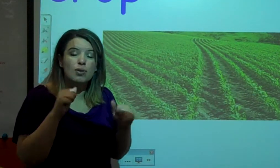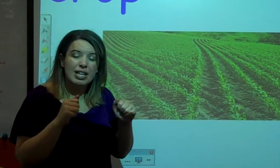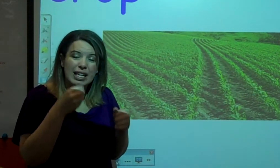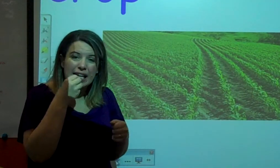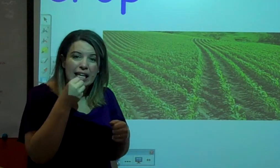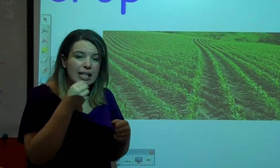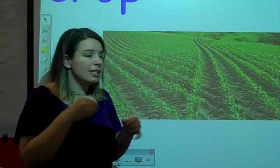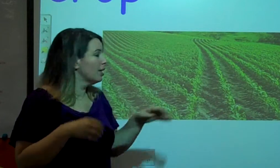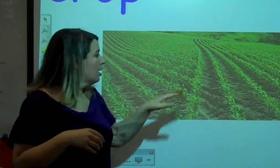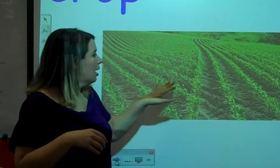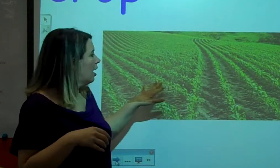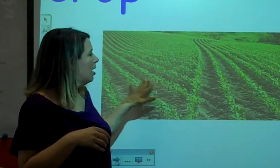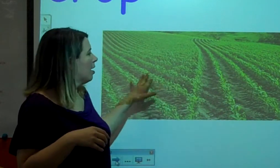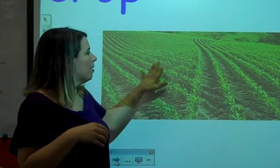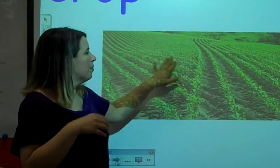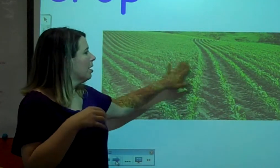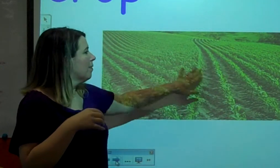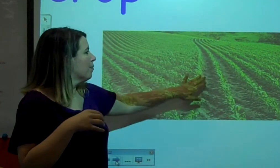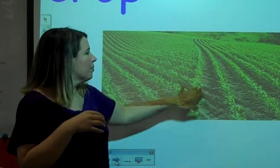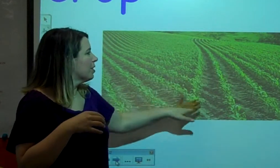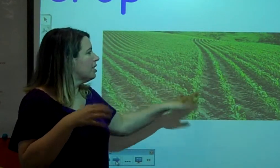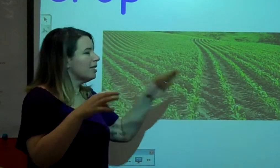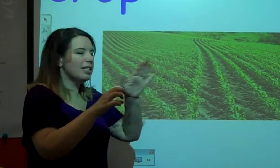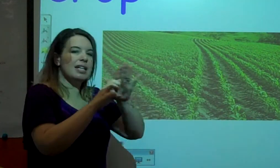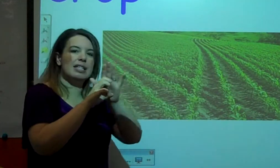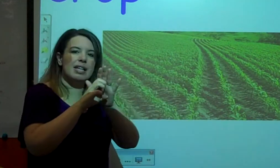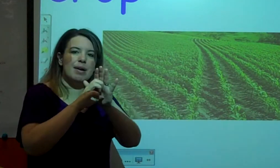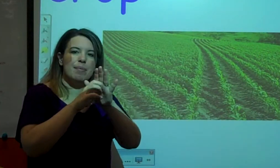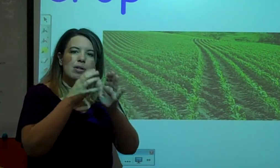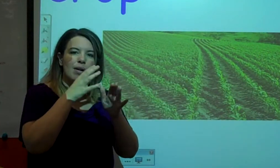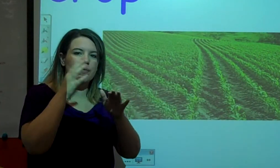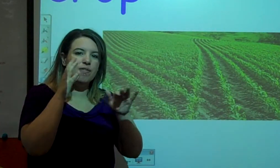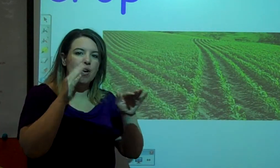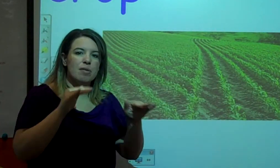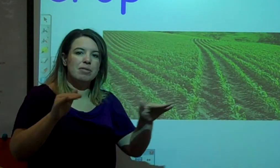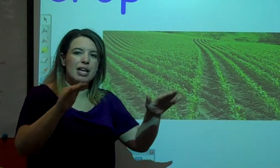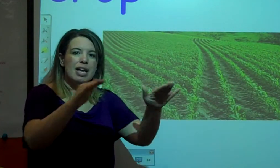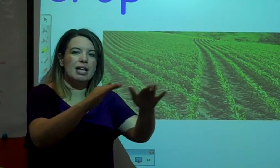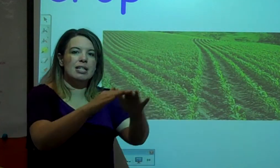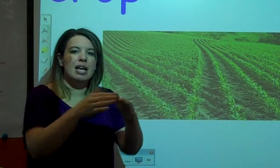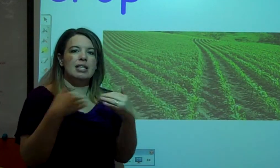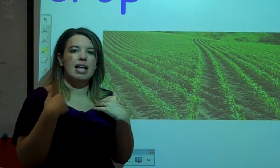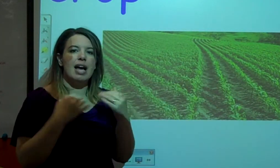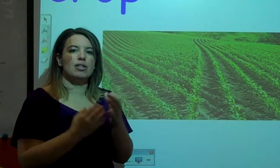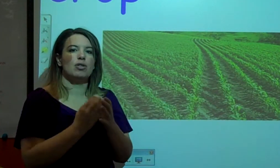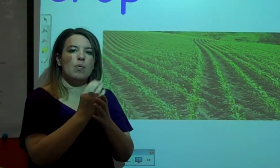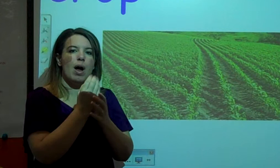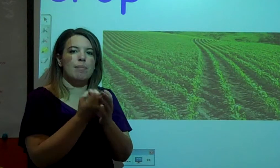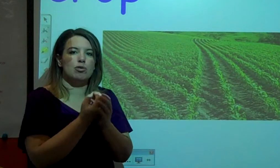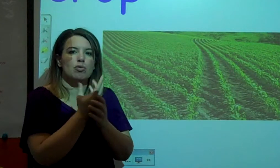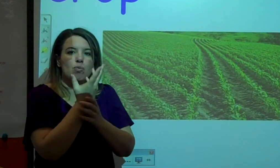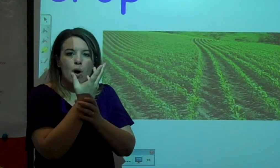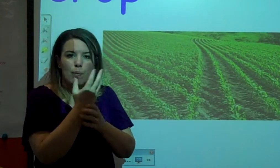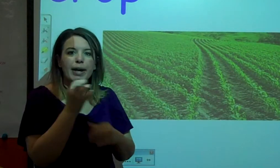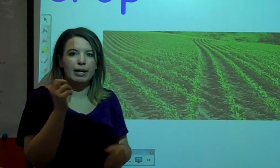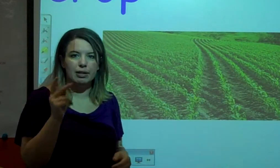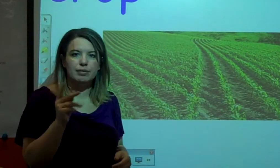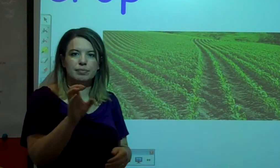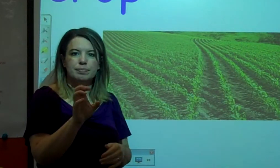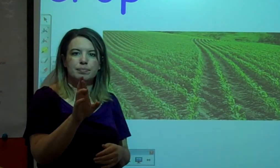can eat. This is an example of farmland that has crops growing.